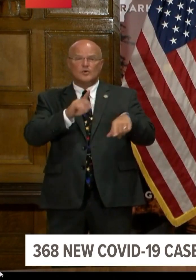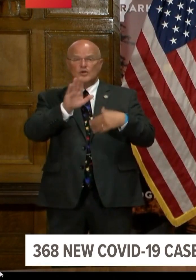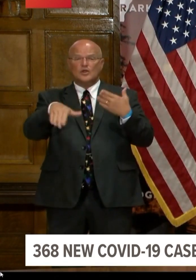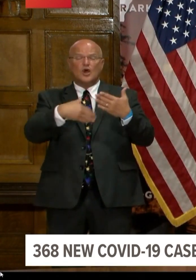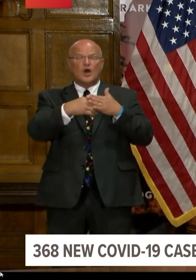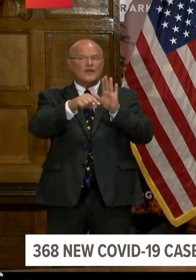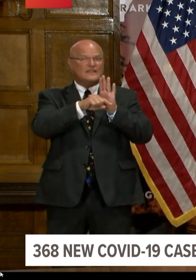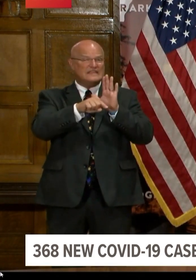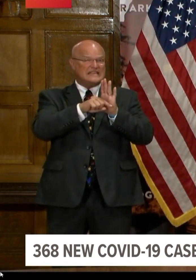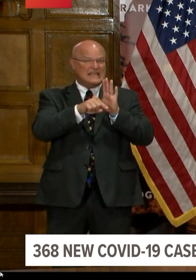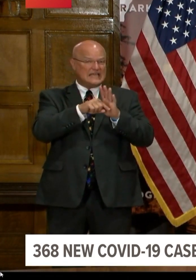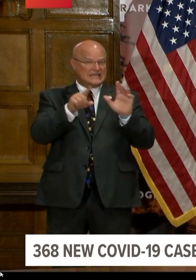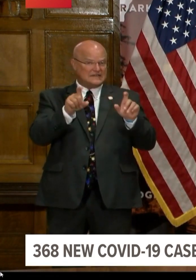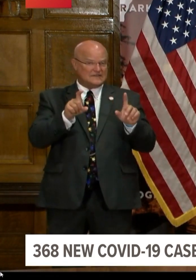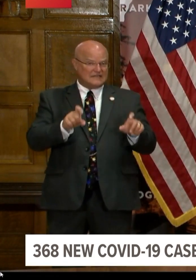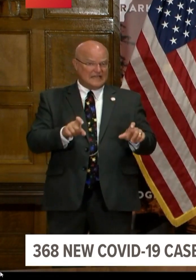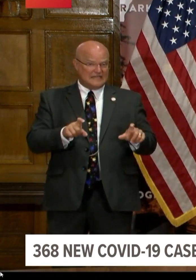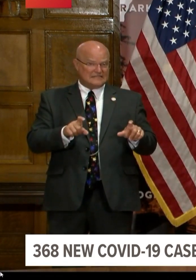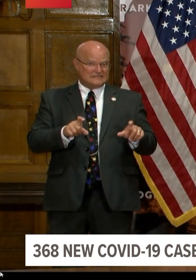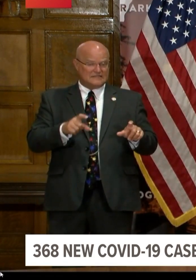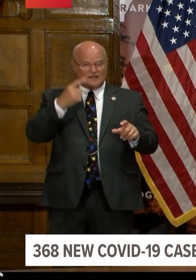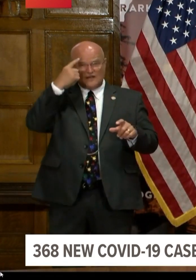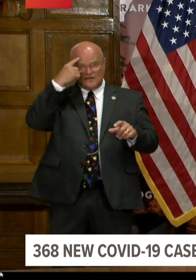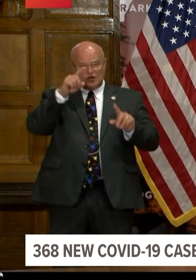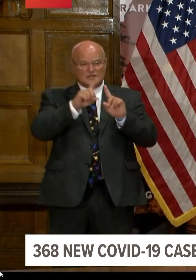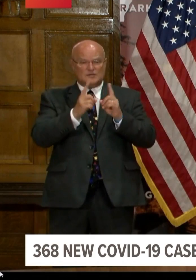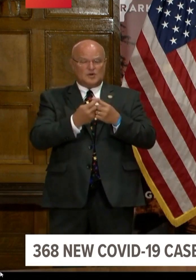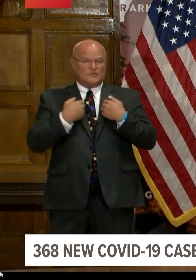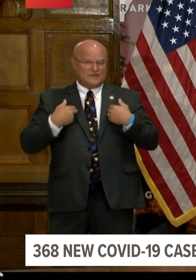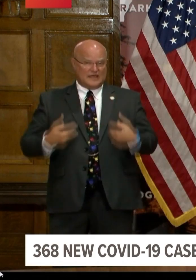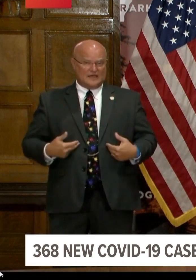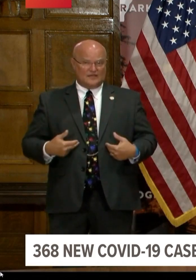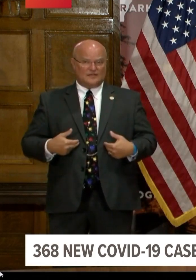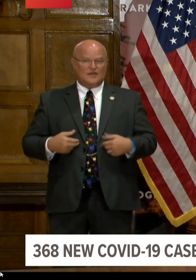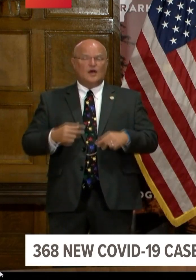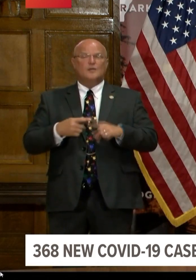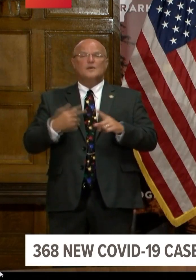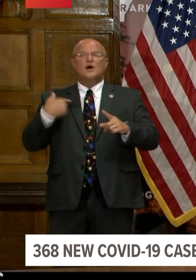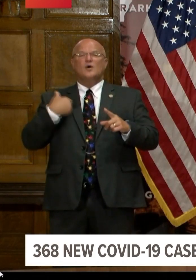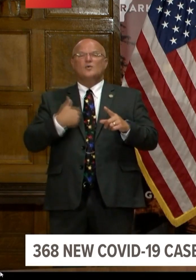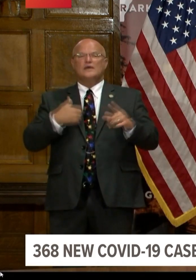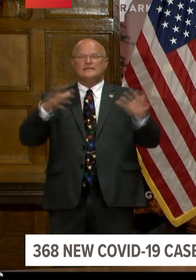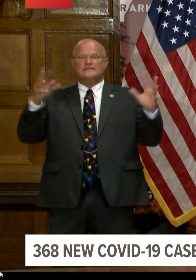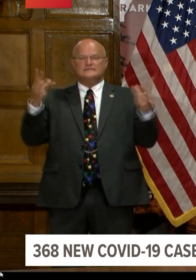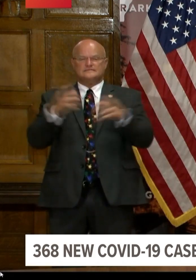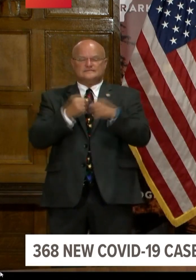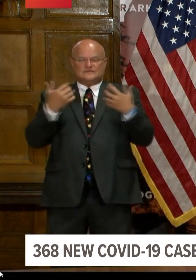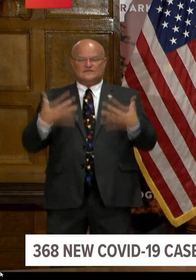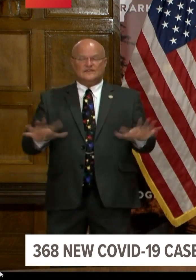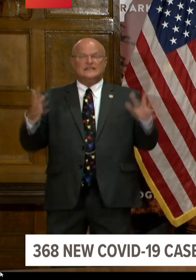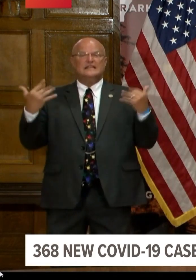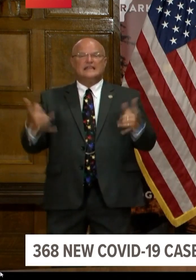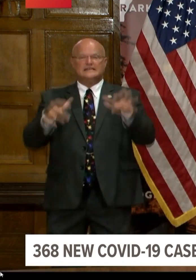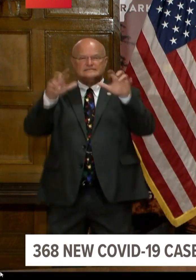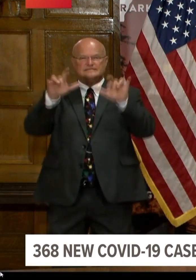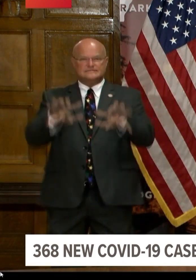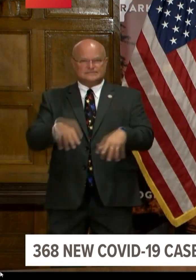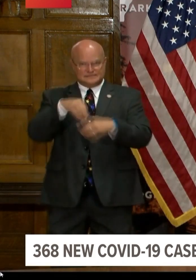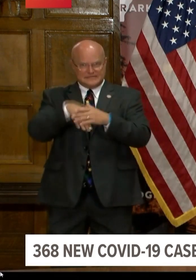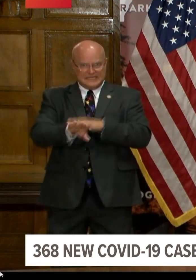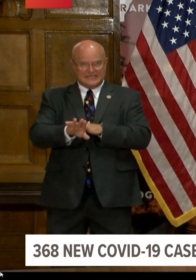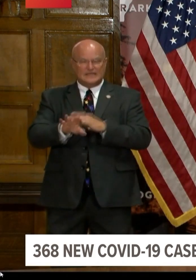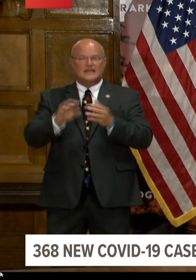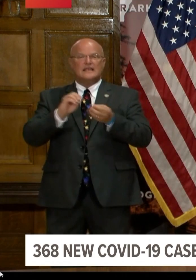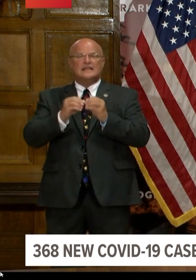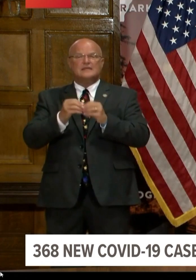of the negative tests to the Department of Health, but we've got that corrected. That is now entered, and so those